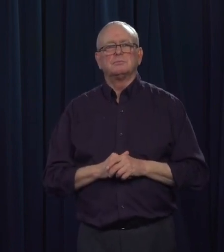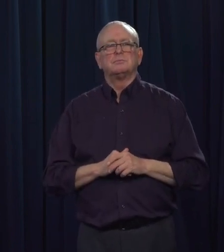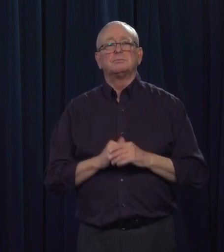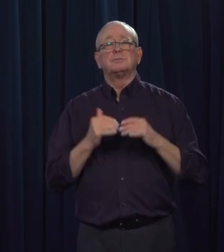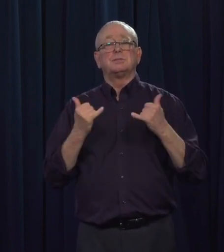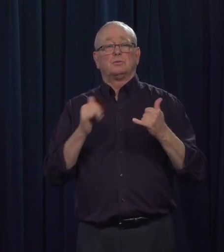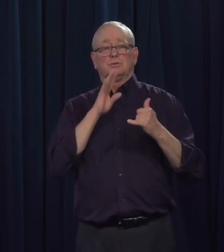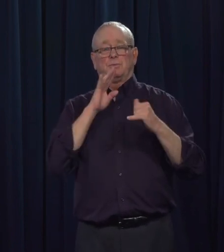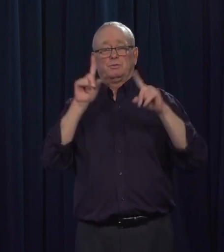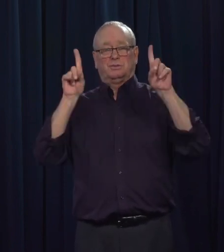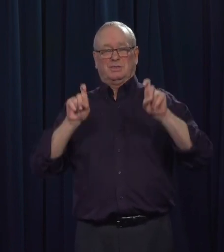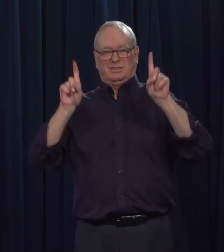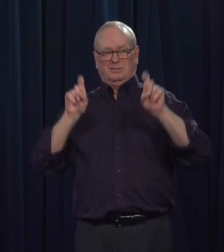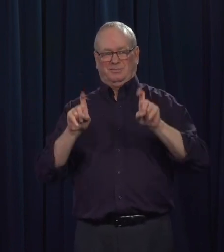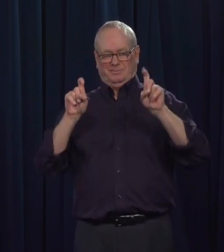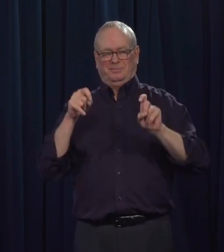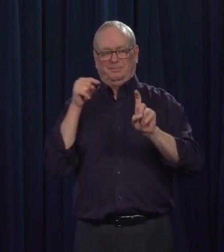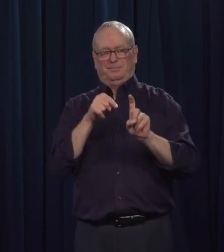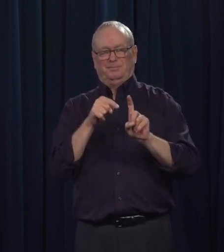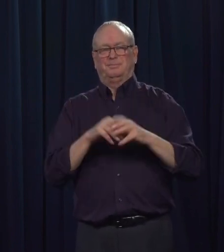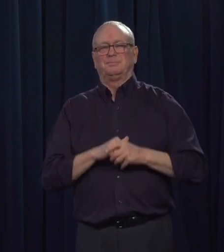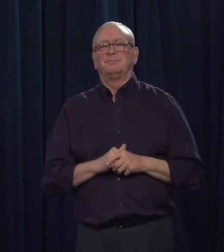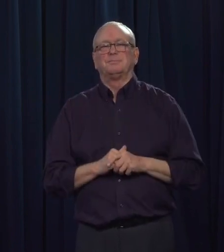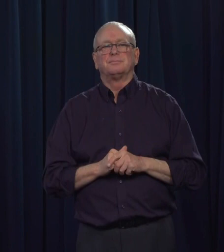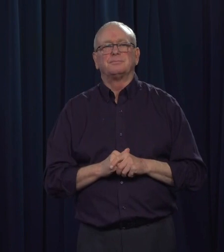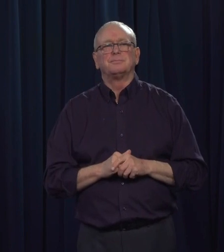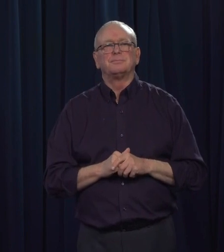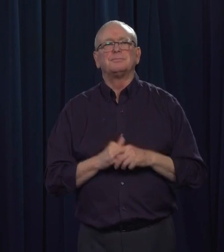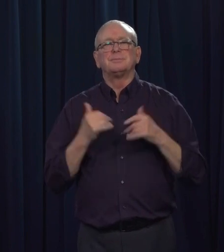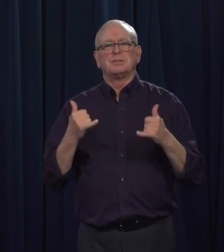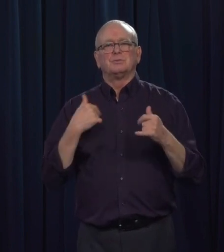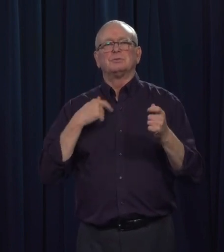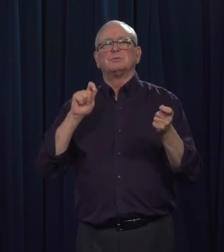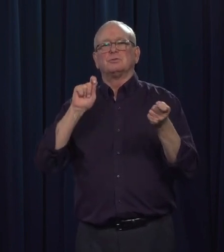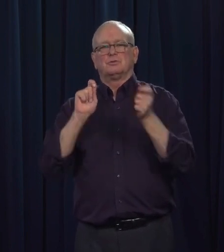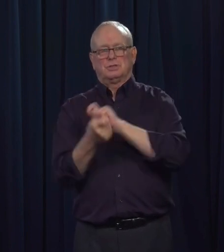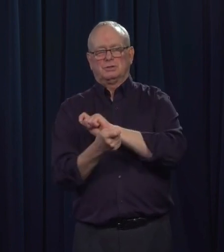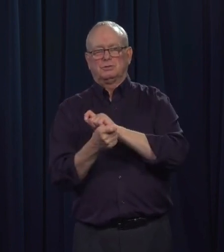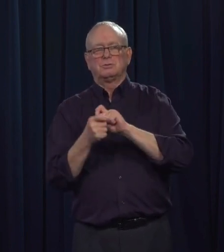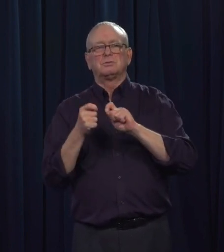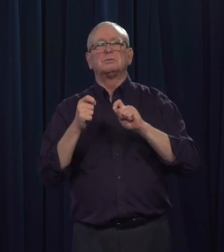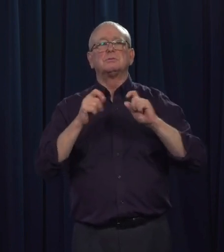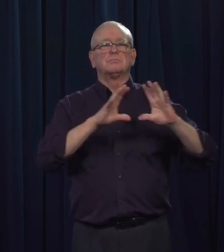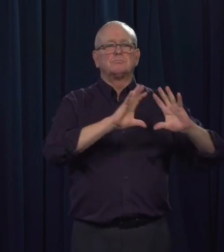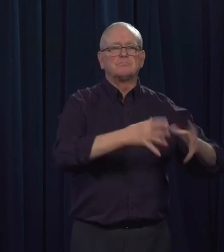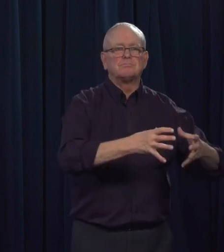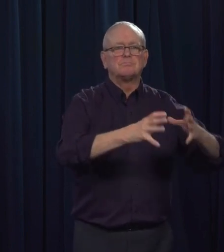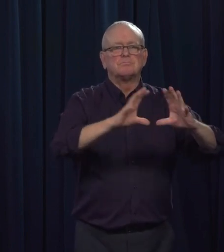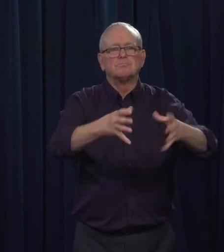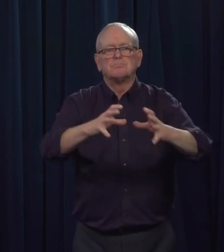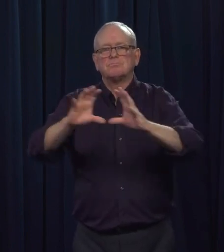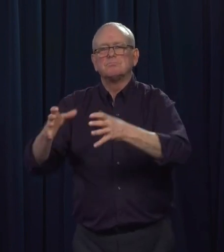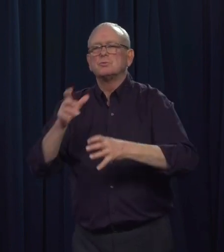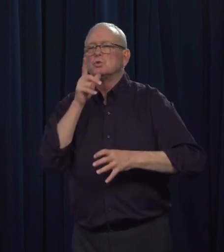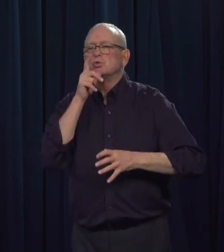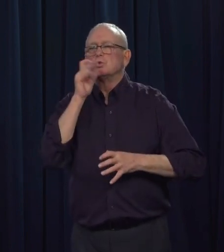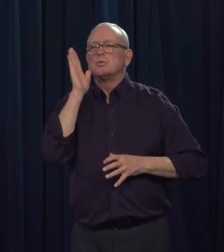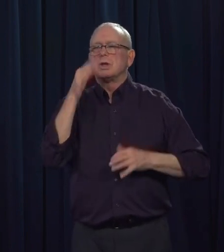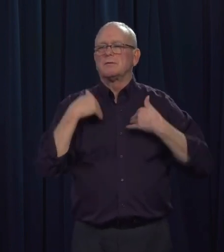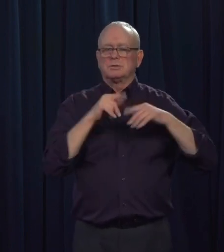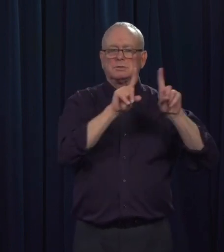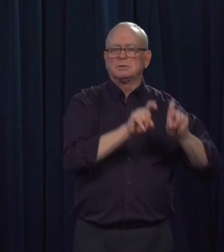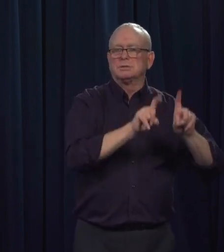COVID-19. I understand Albertans may have questions about these changes, so I'd like to take a few minutes to address your